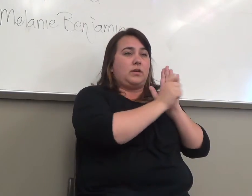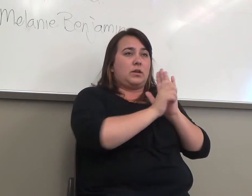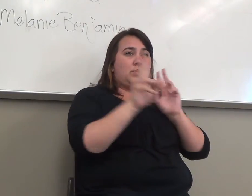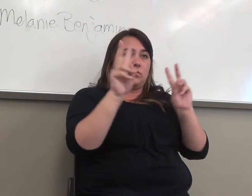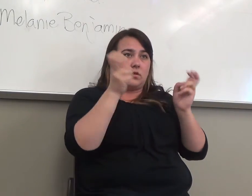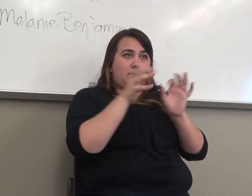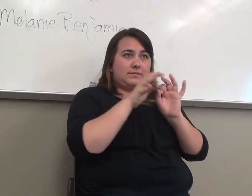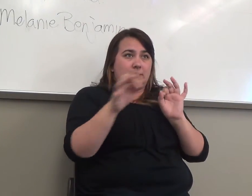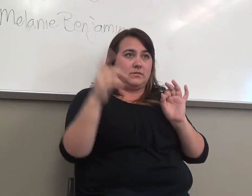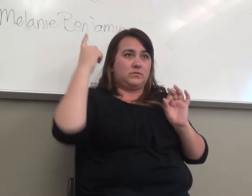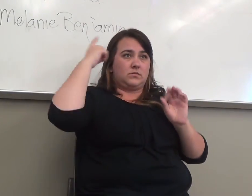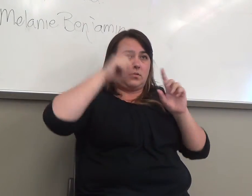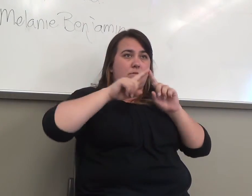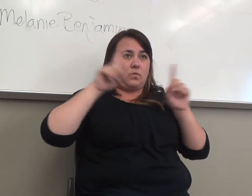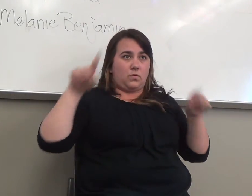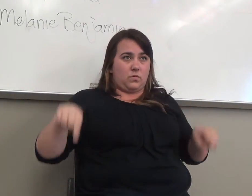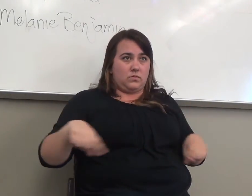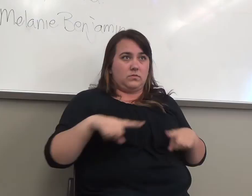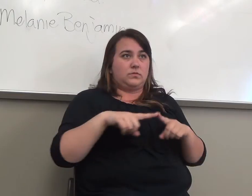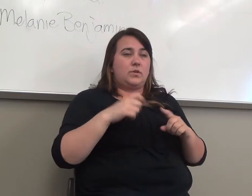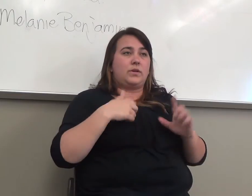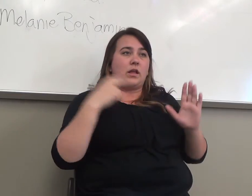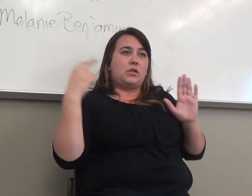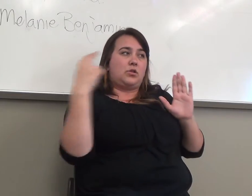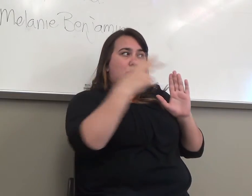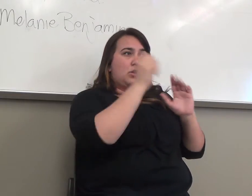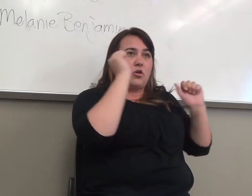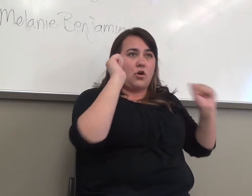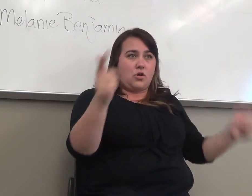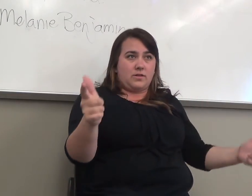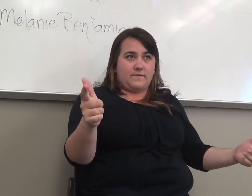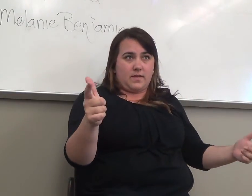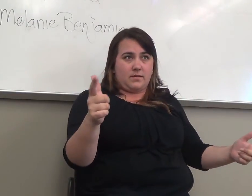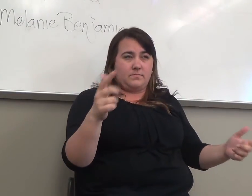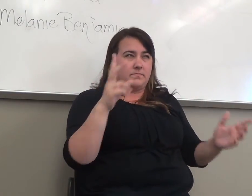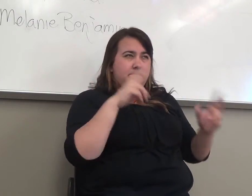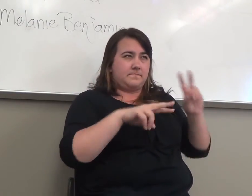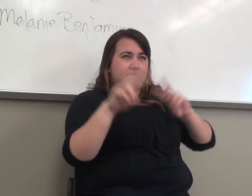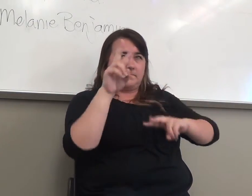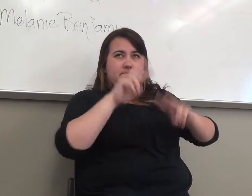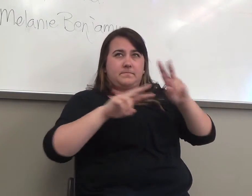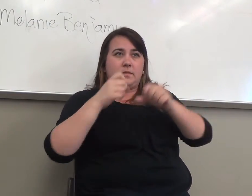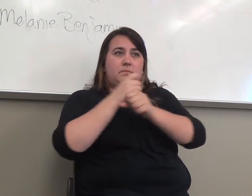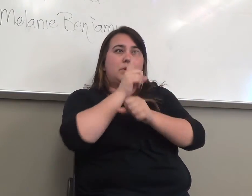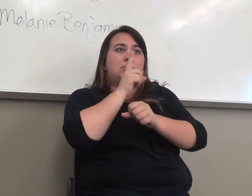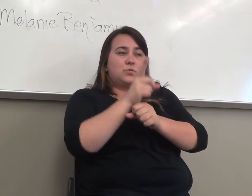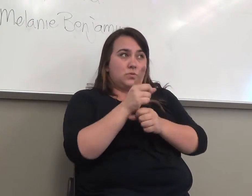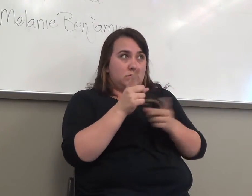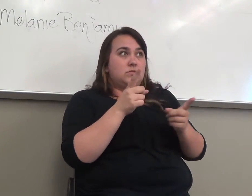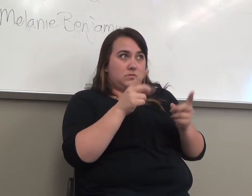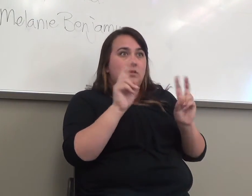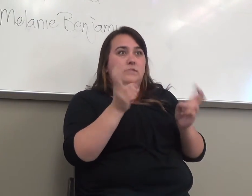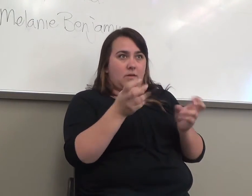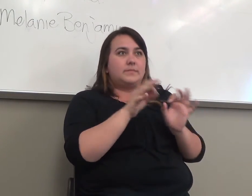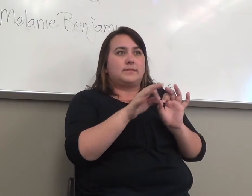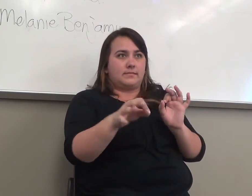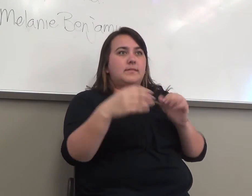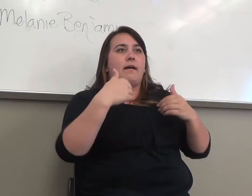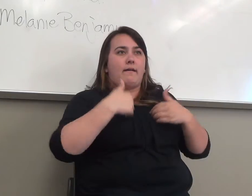board so that we can look at everybody's topic sentence and make sure that it fits this